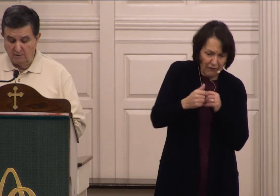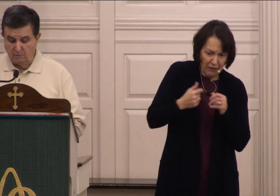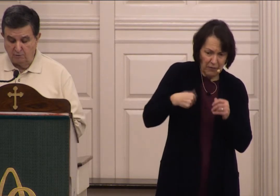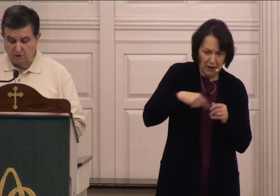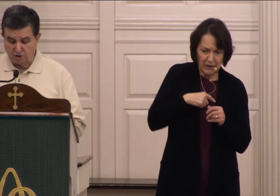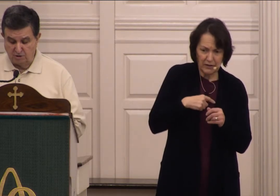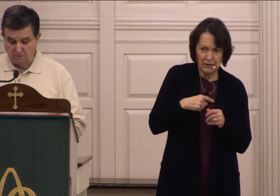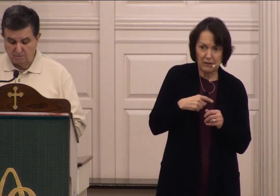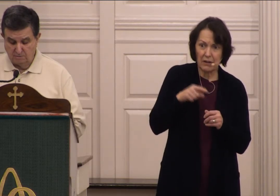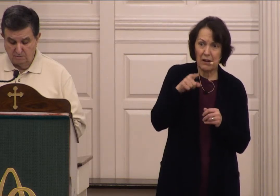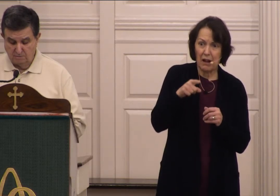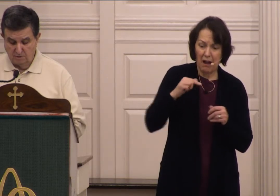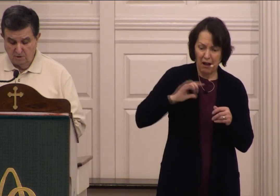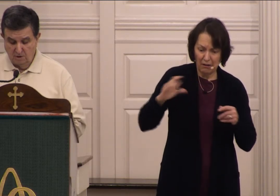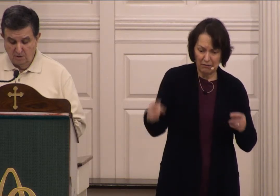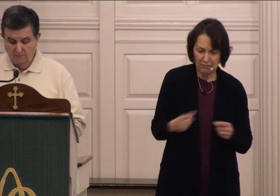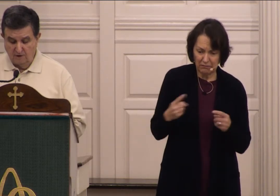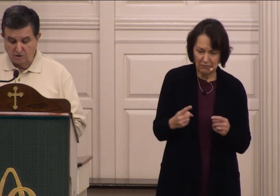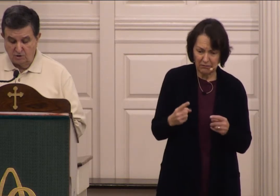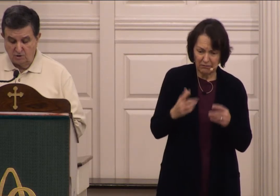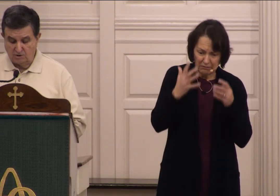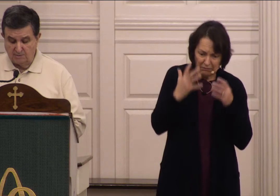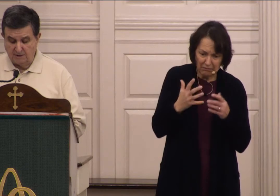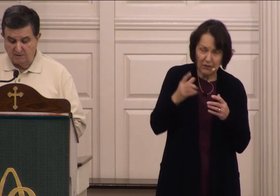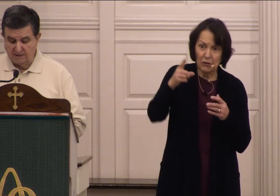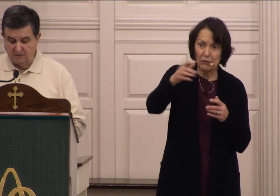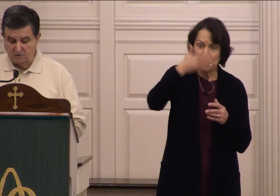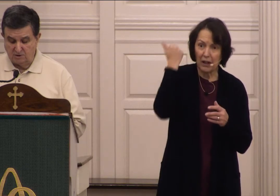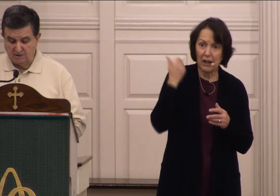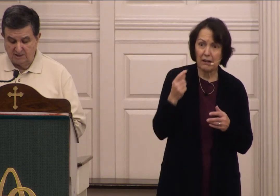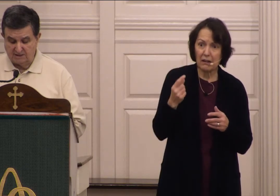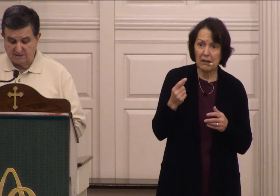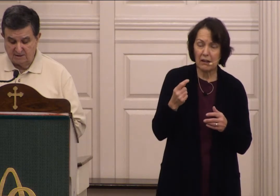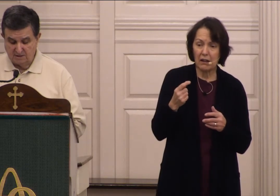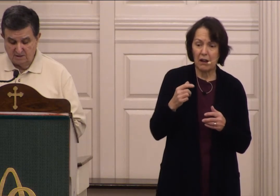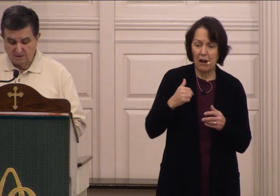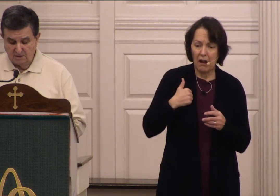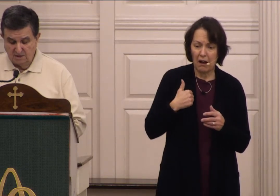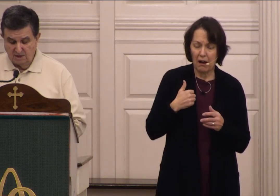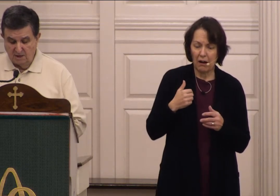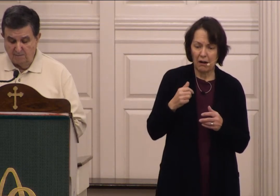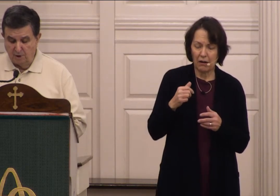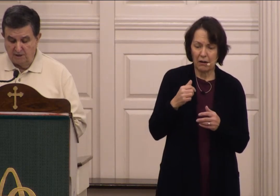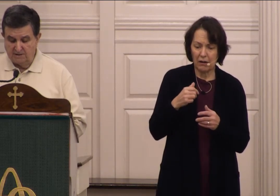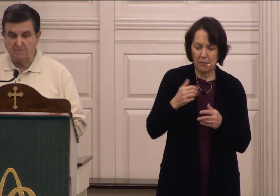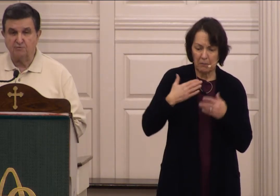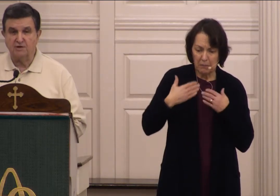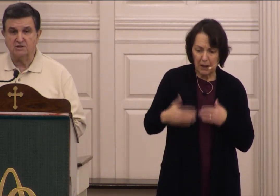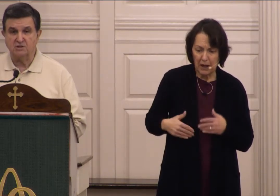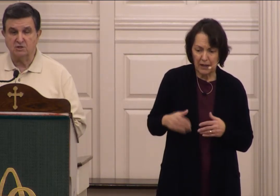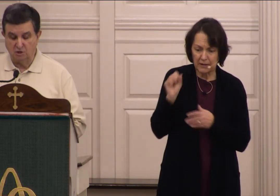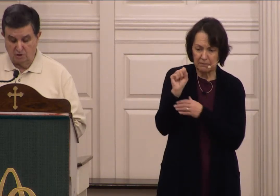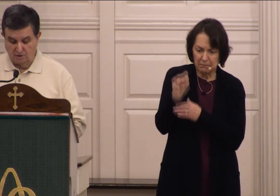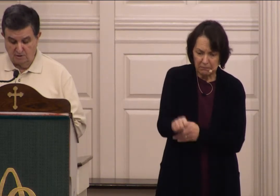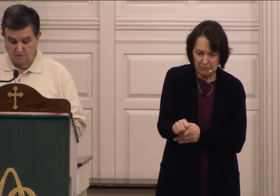oppression? For our souls are bowed down to the dust, our bodies are pressed to the